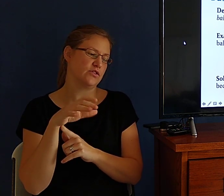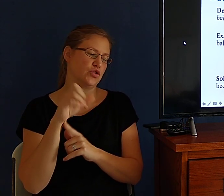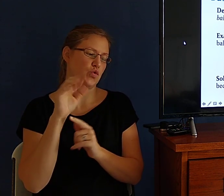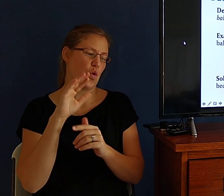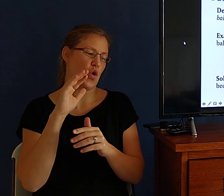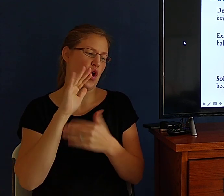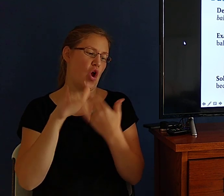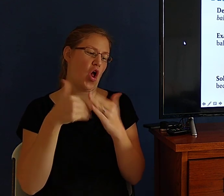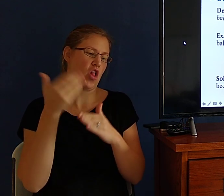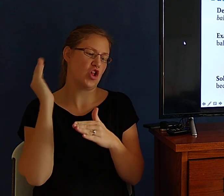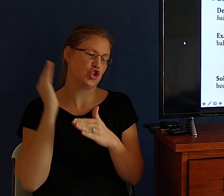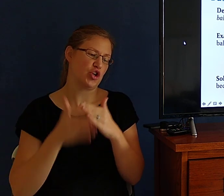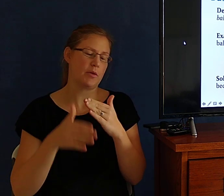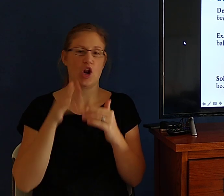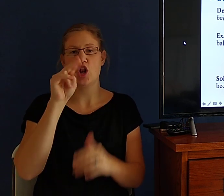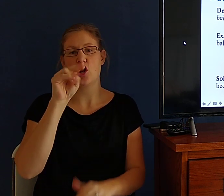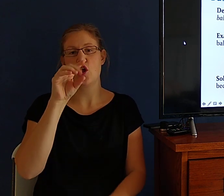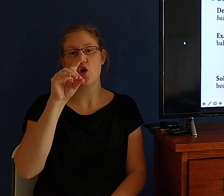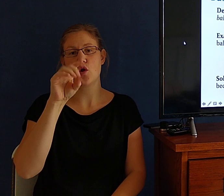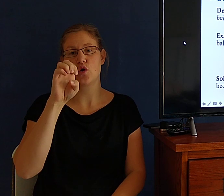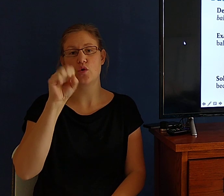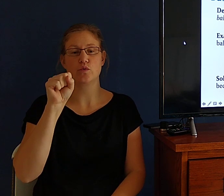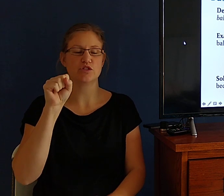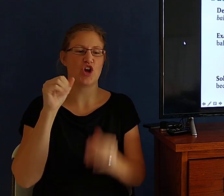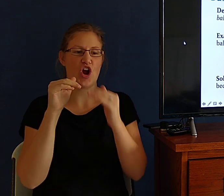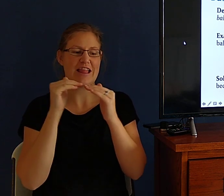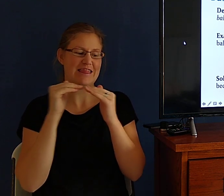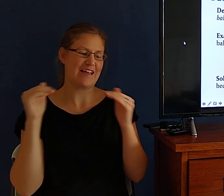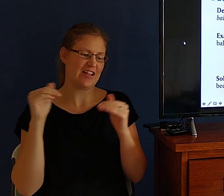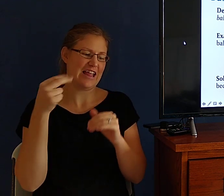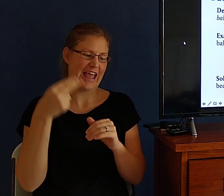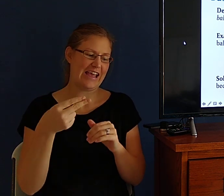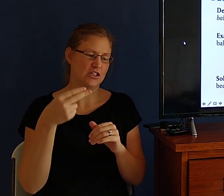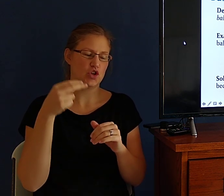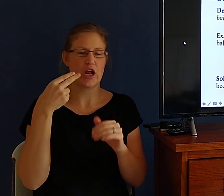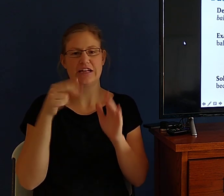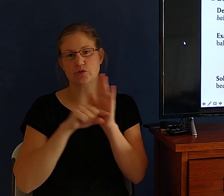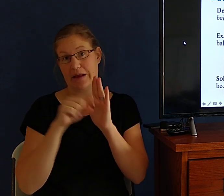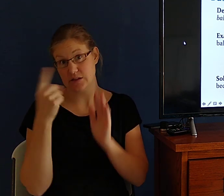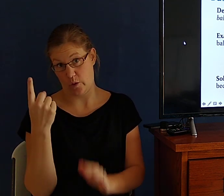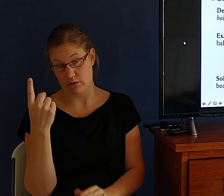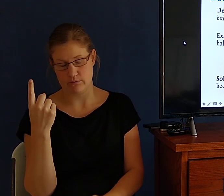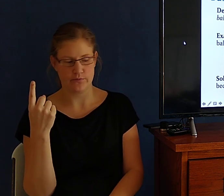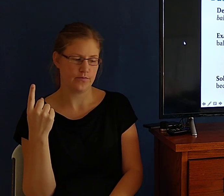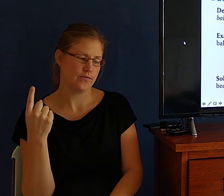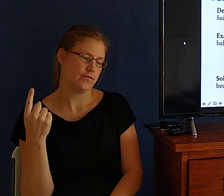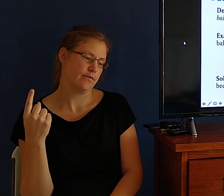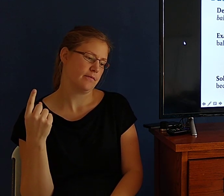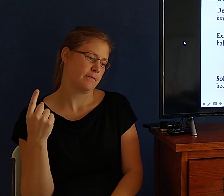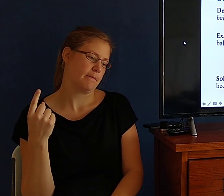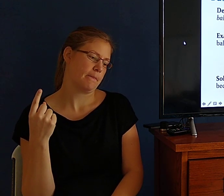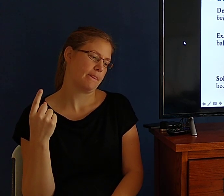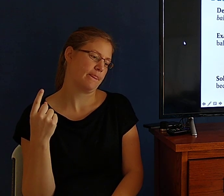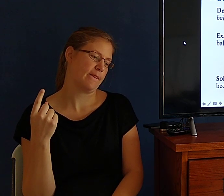tree nodes are at levels h or h minus 1. So for each